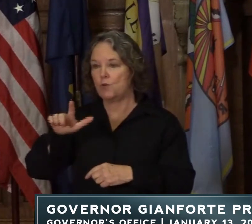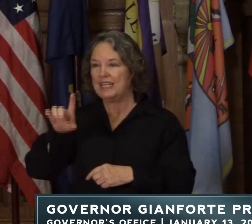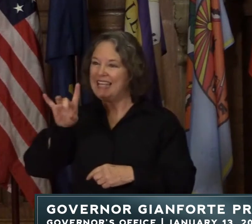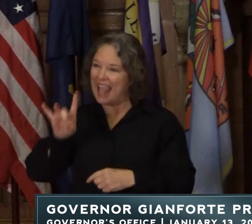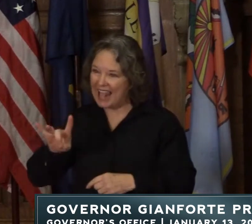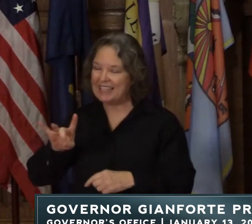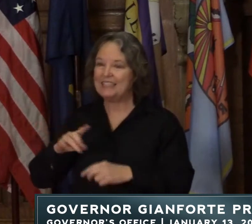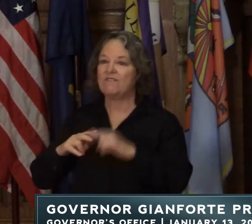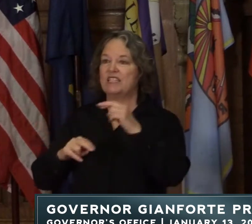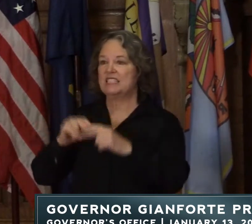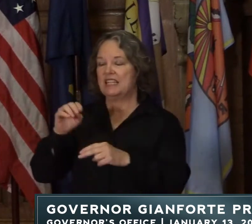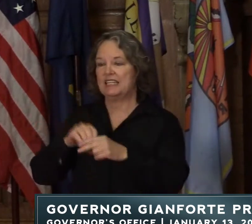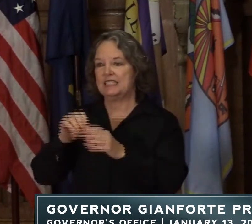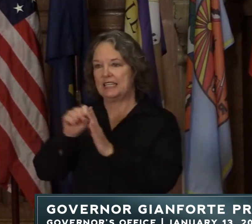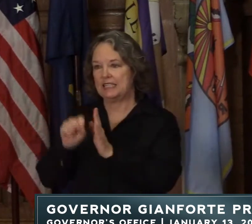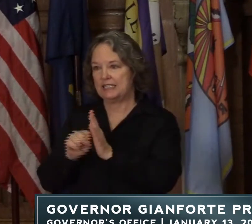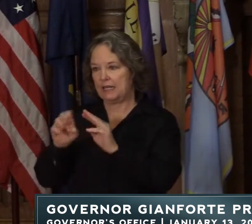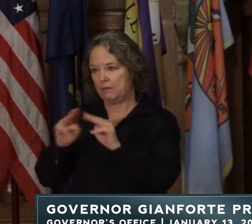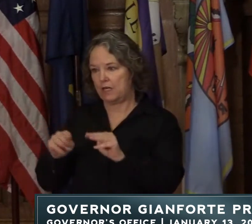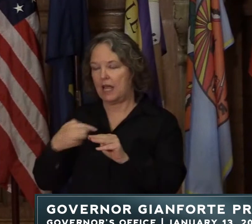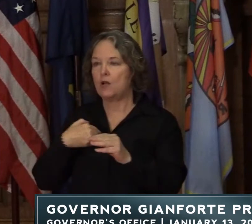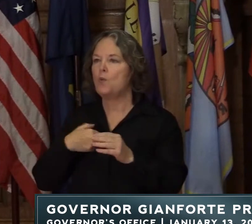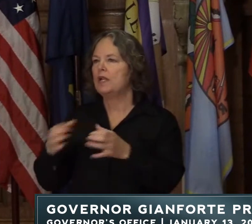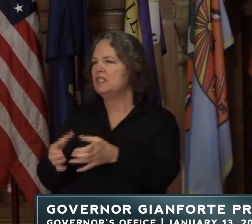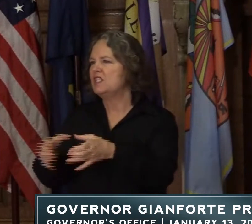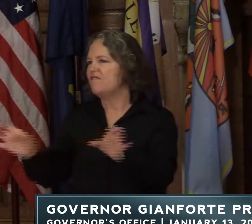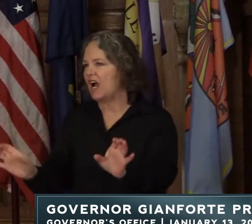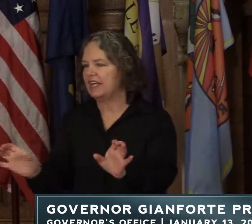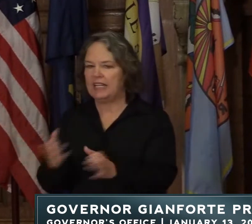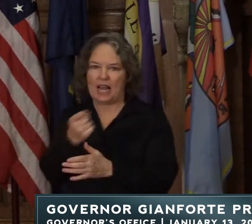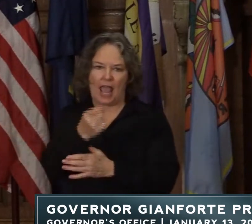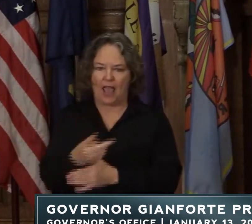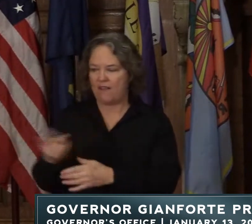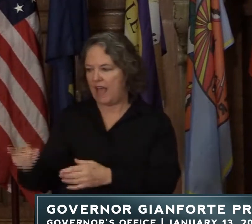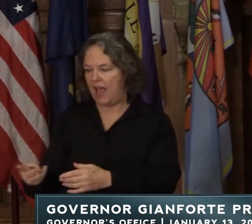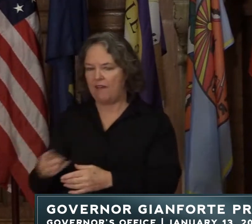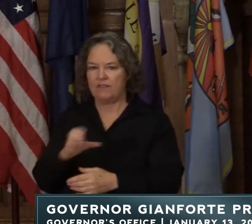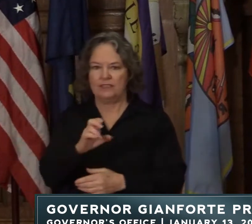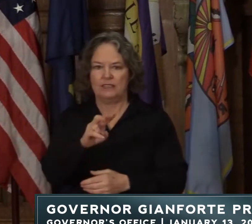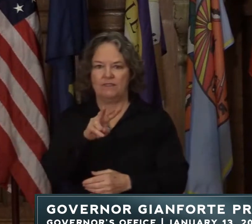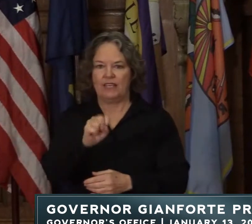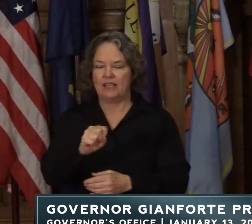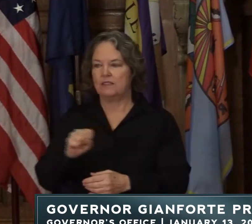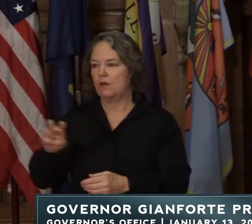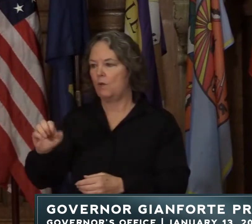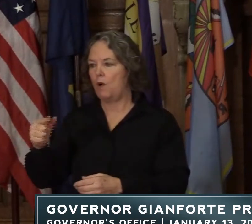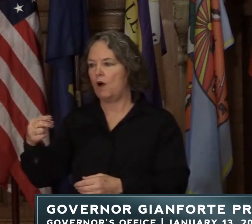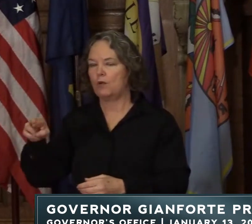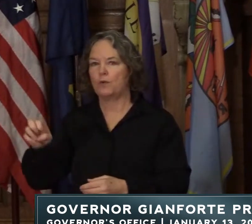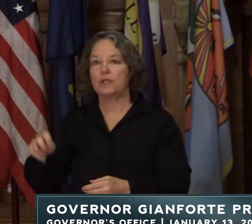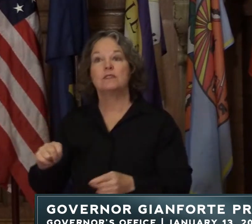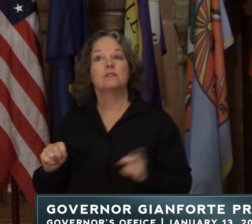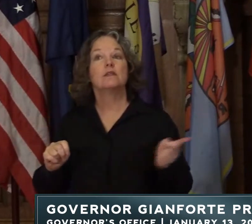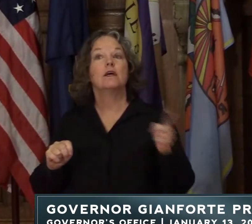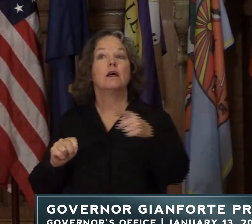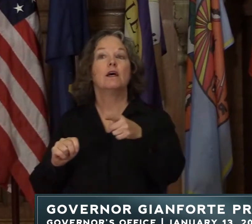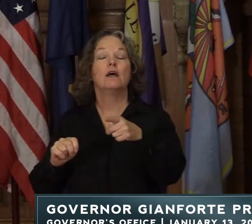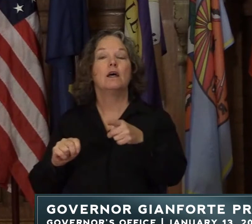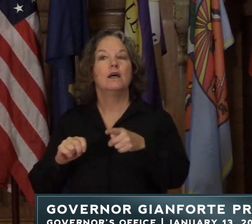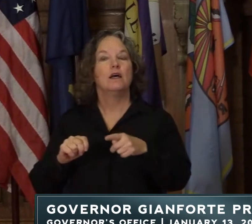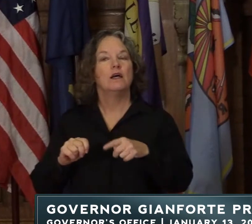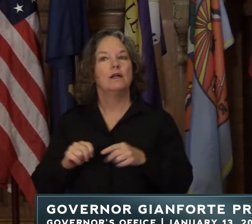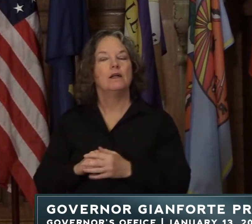I think we divvy them up about 50-50 between CVS and Walgreens. Is there another question here? Yeah. Yes, Zach Kaplan, Montana. Hi,